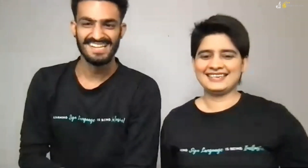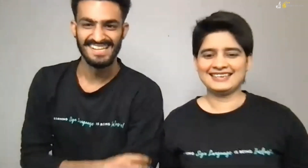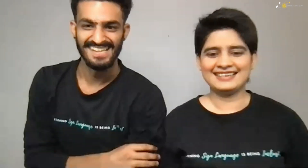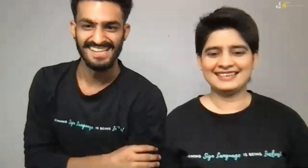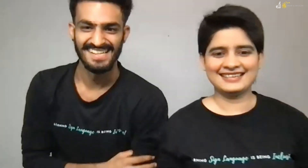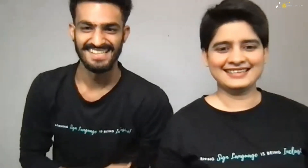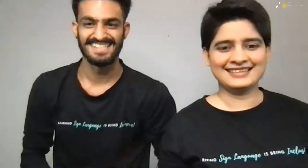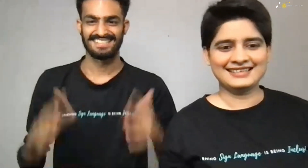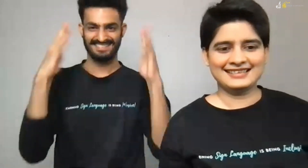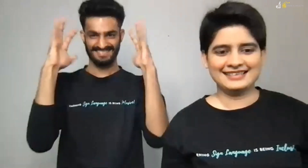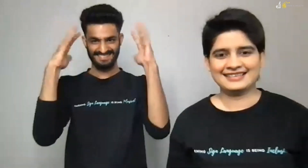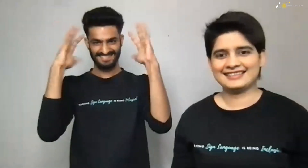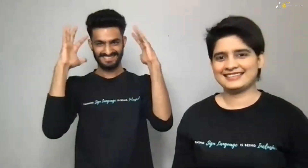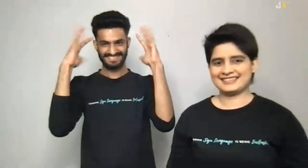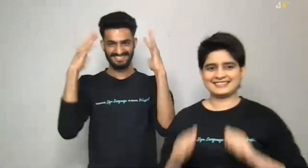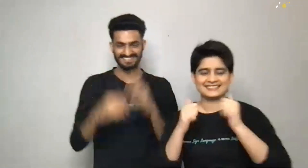Yay.